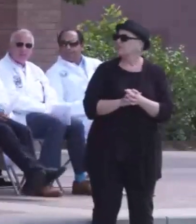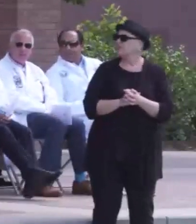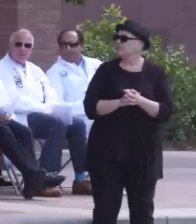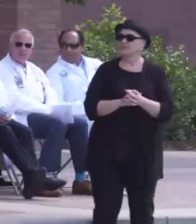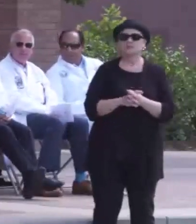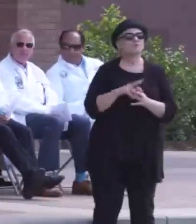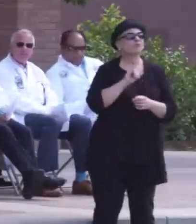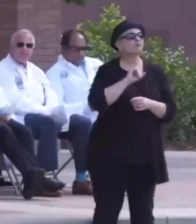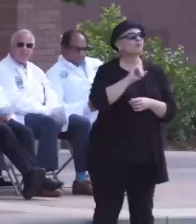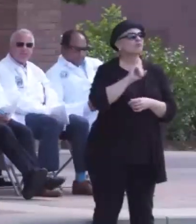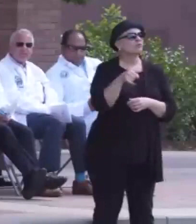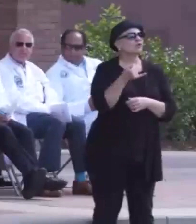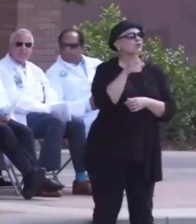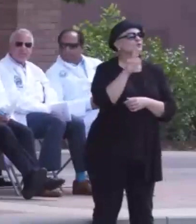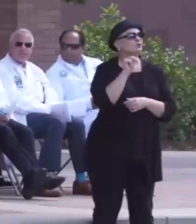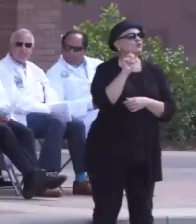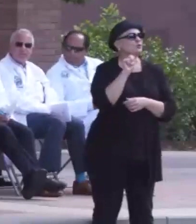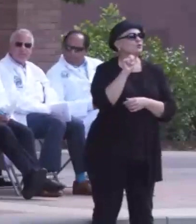June